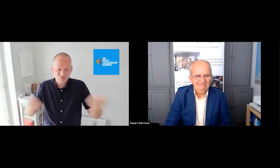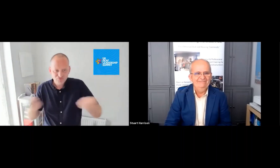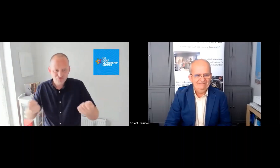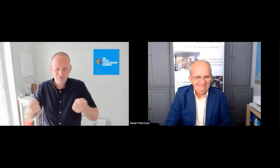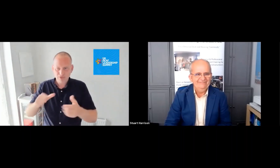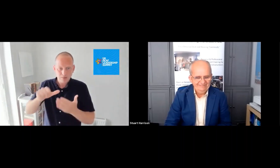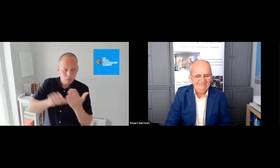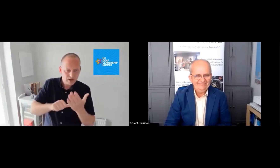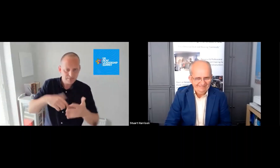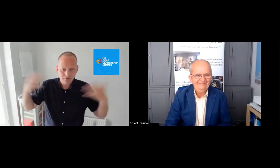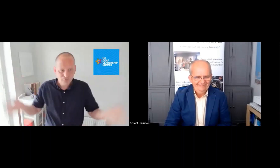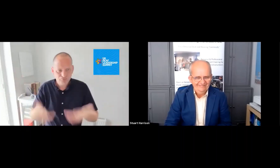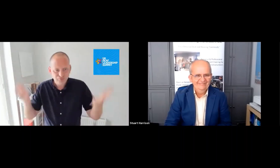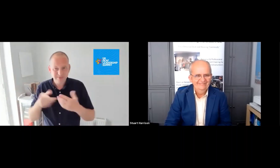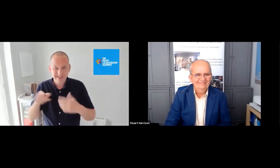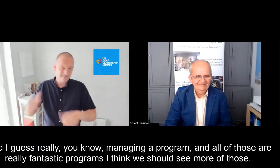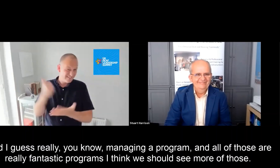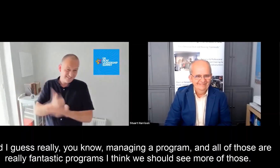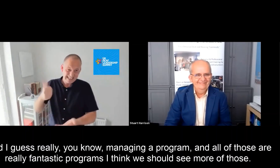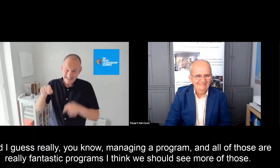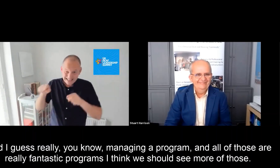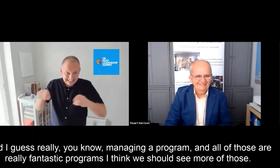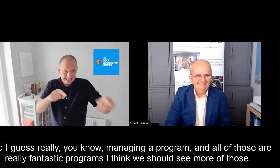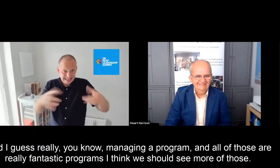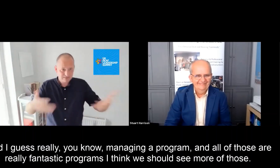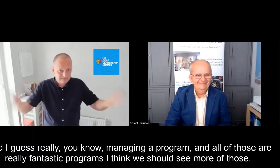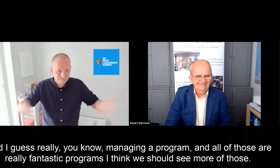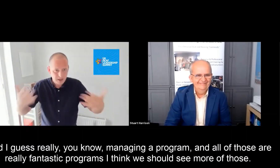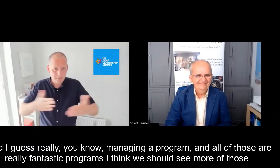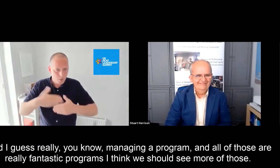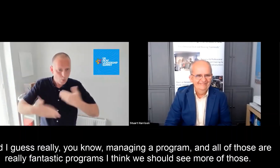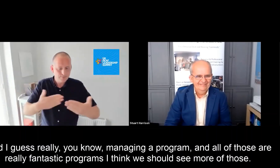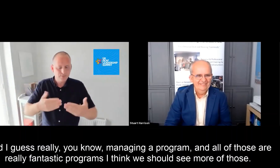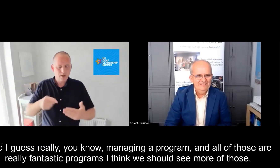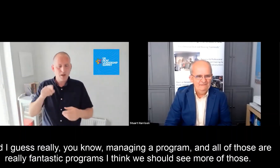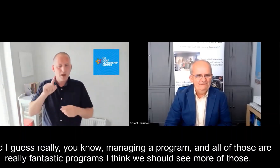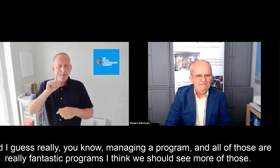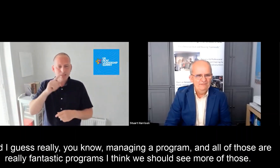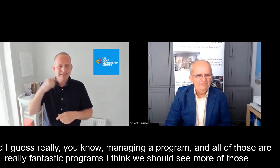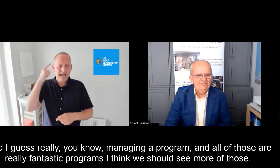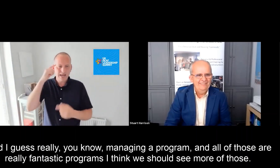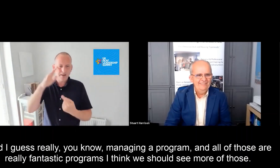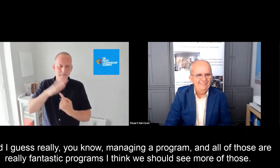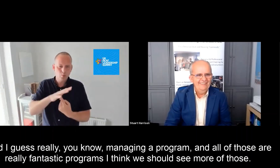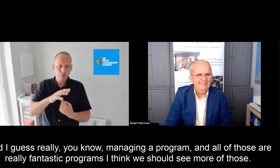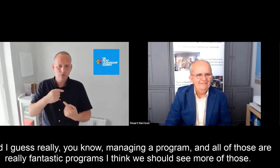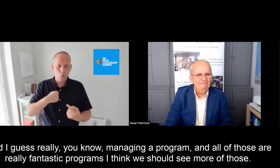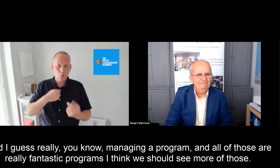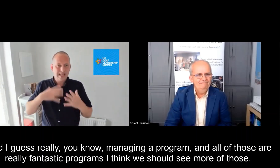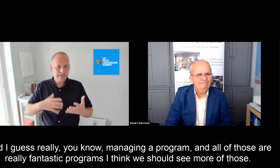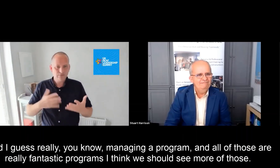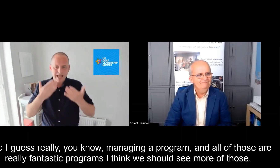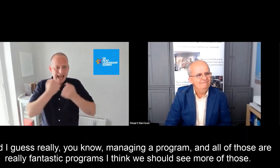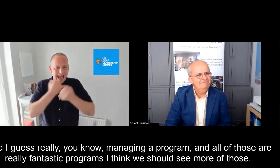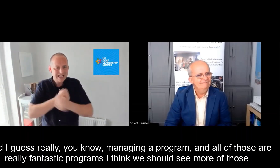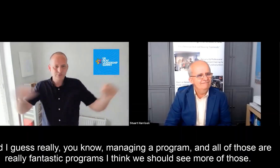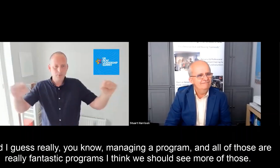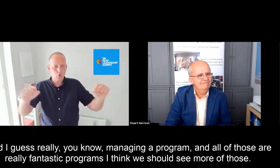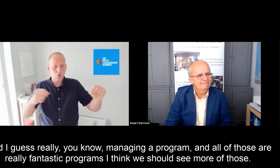and Abigas is really, you know, managing a program, and all of those are really fantastic programs, and I think we should see more of those. I